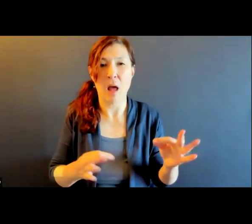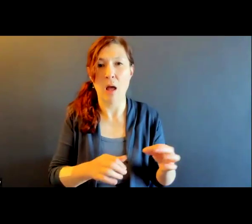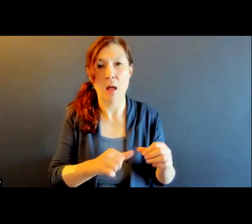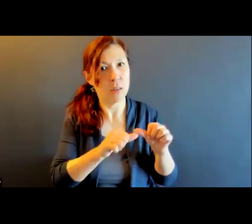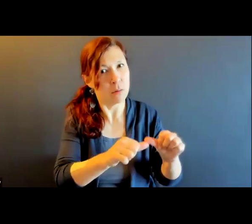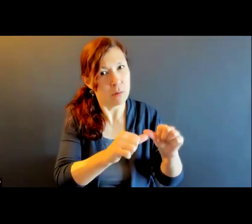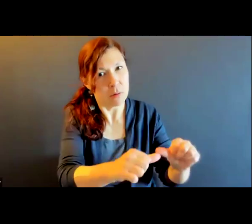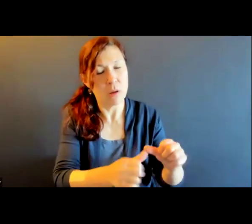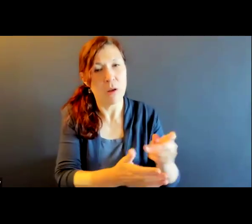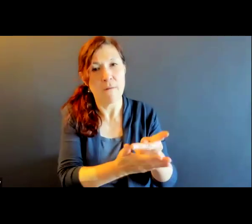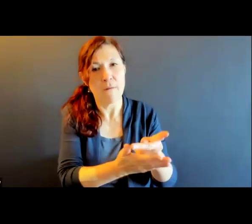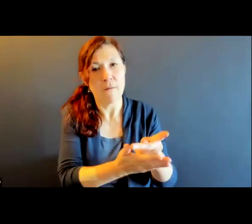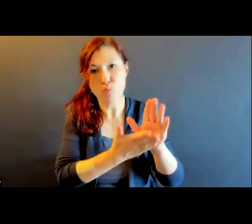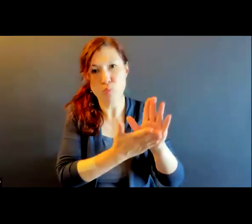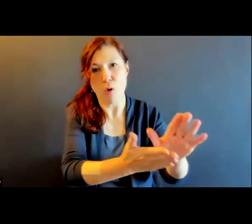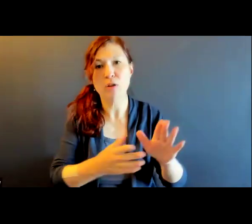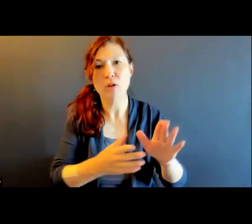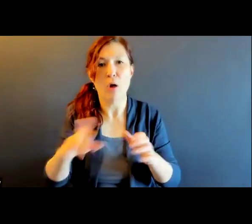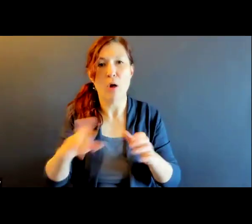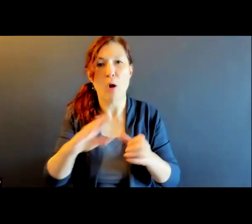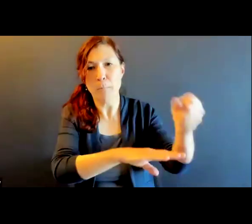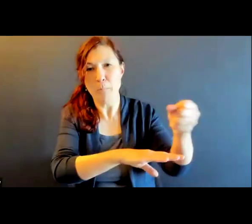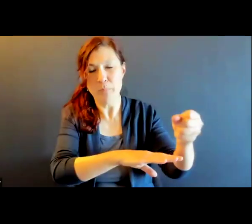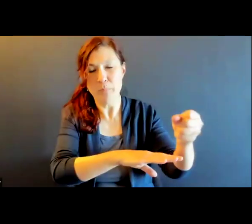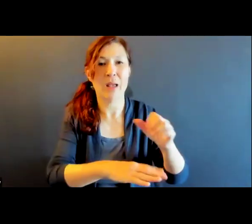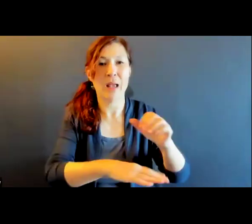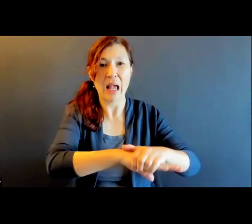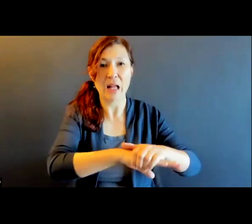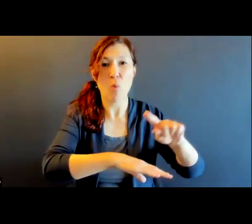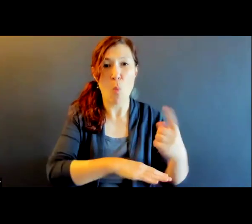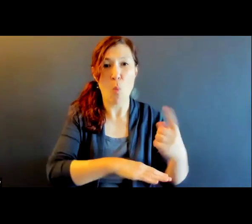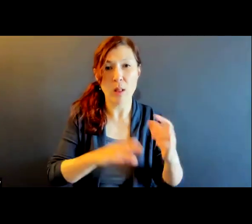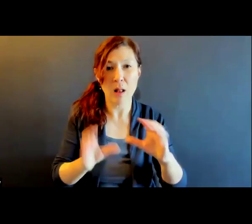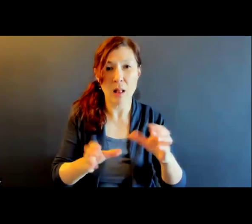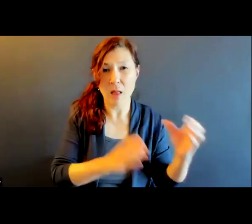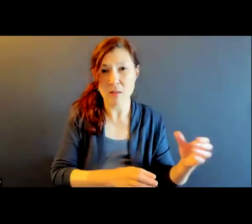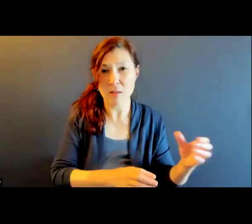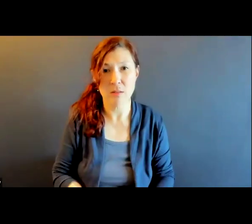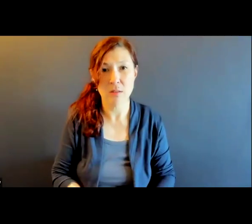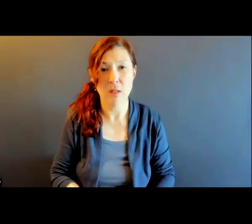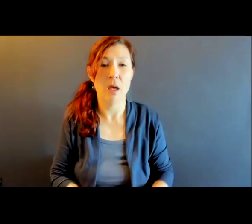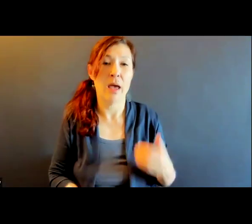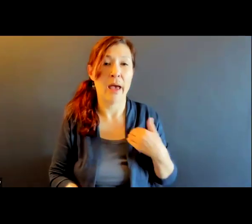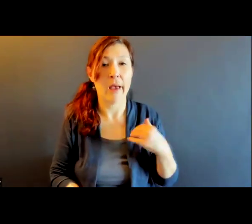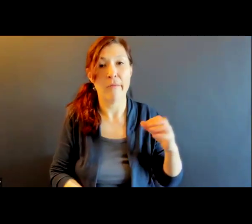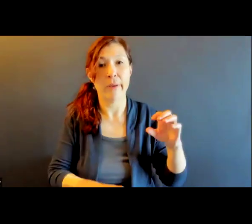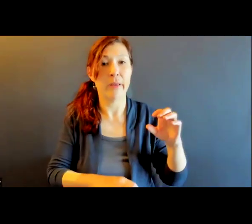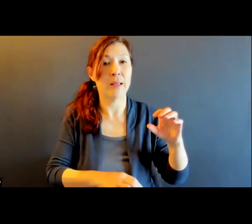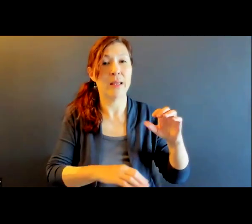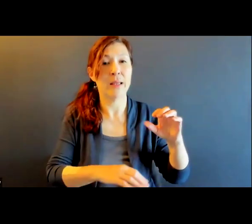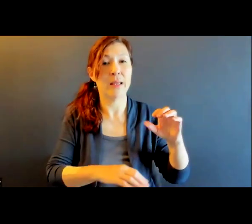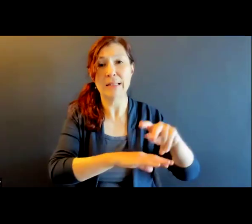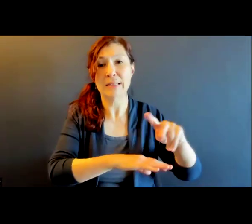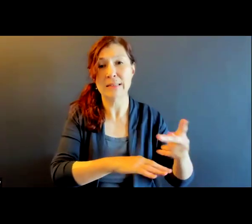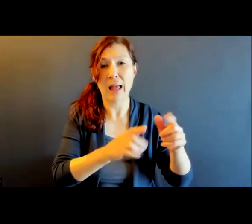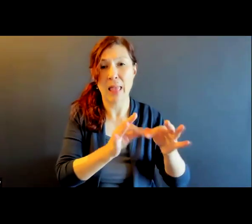strategy by placing them in English-only regular education classes with the ASL. The committee could insist